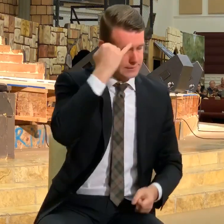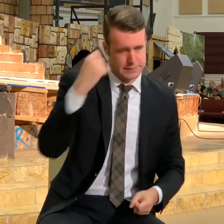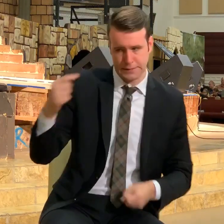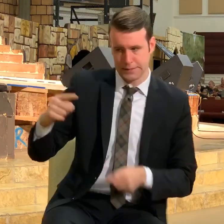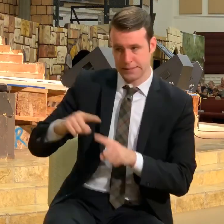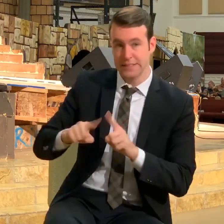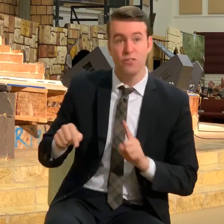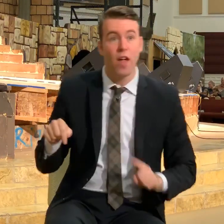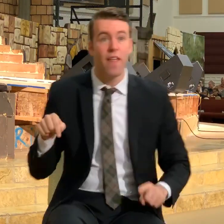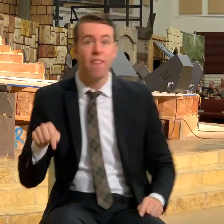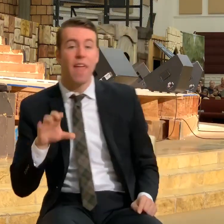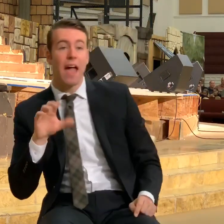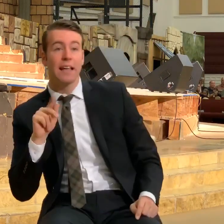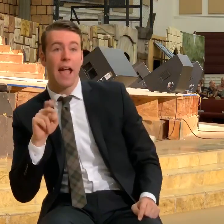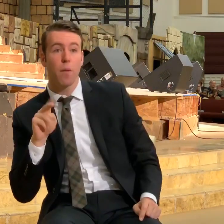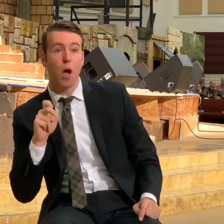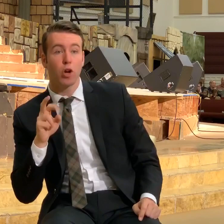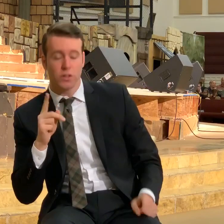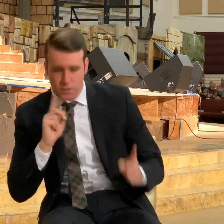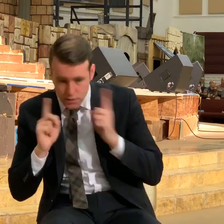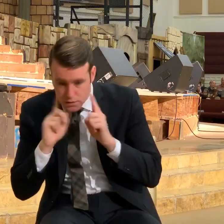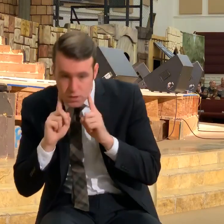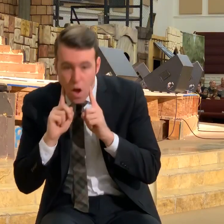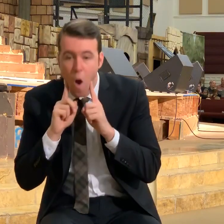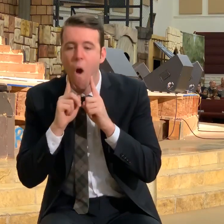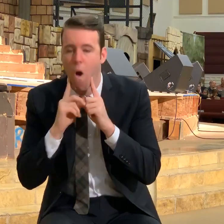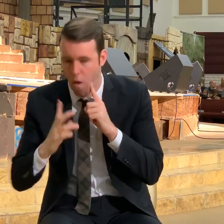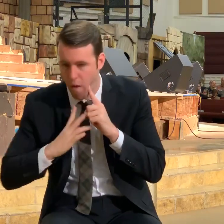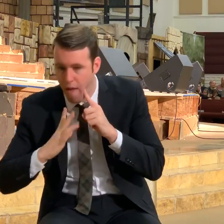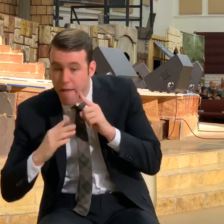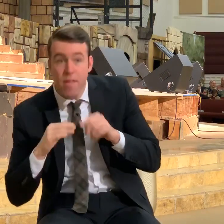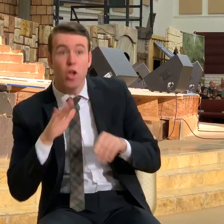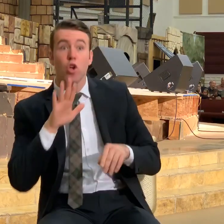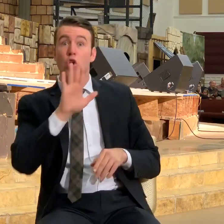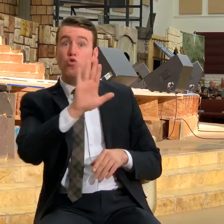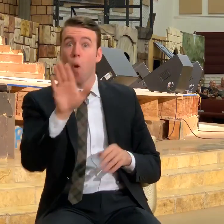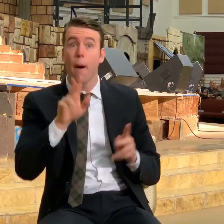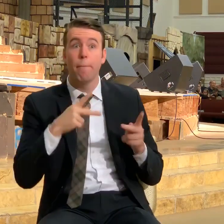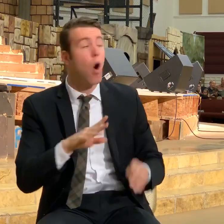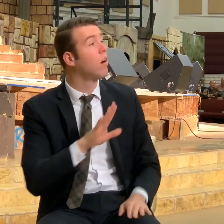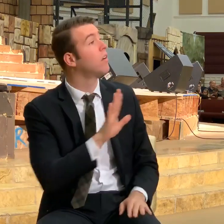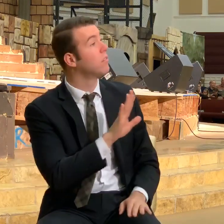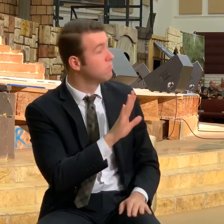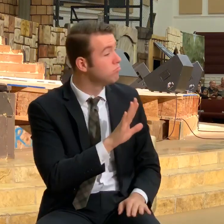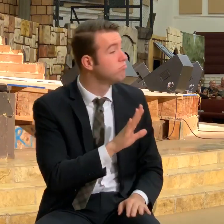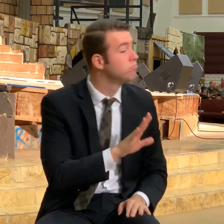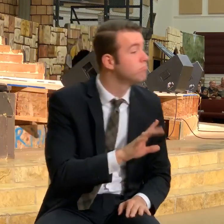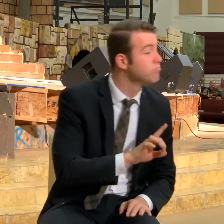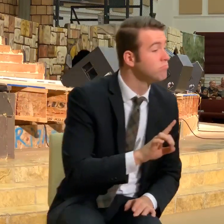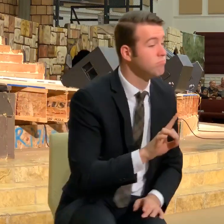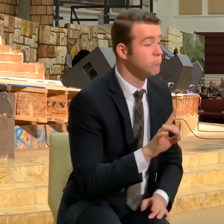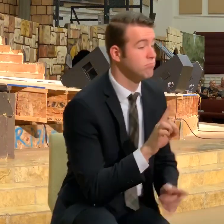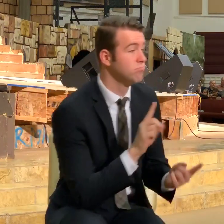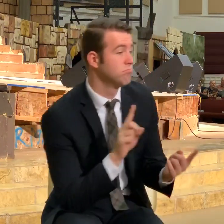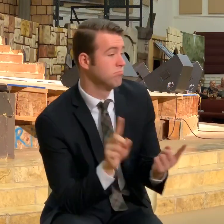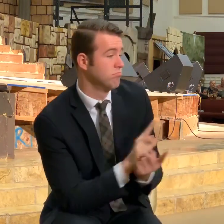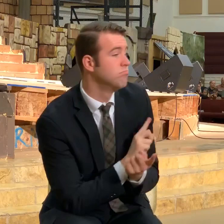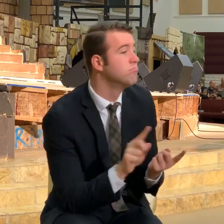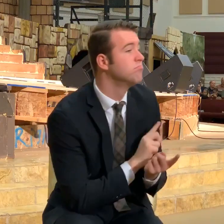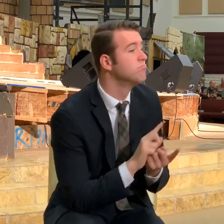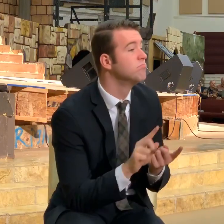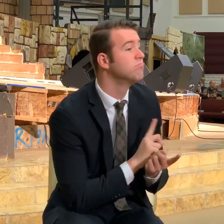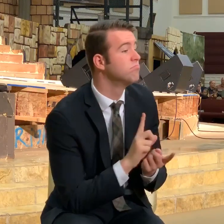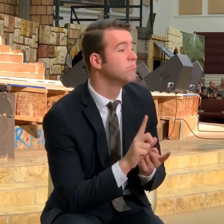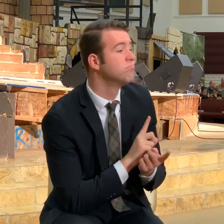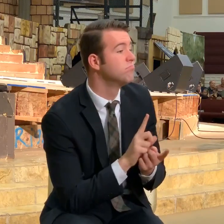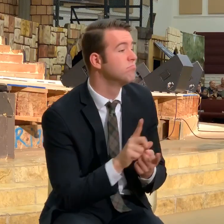what they learned to do as cake walkers, they would come to your party and entertain your guest by